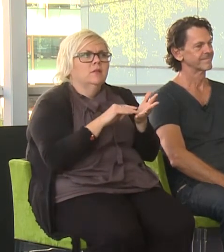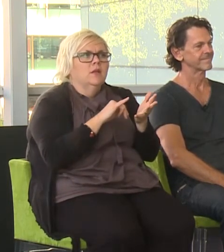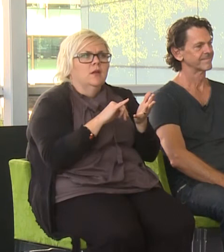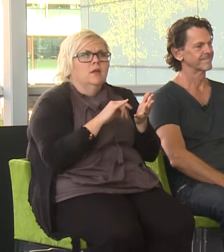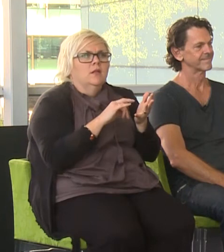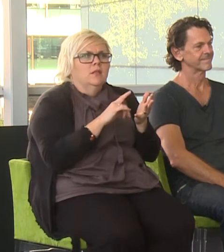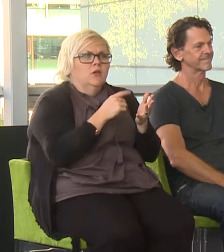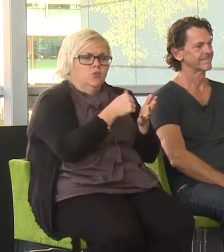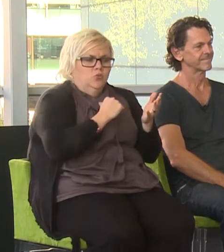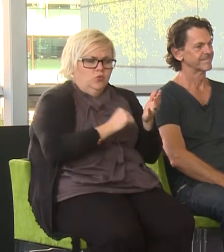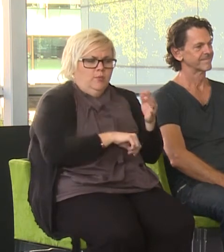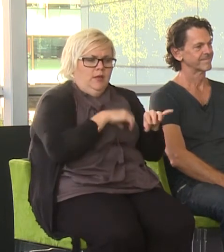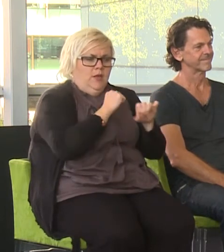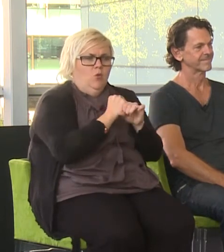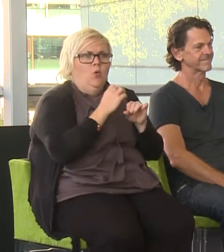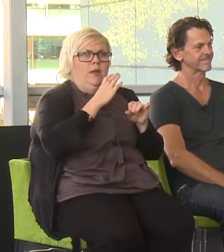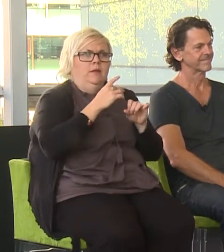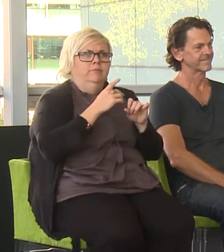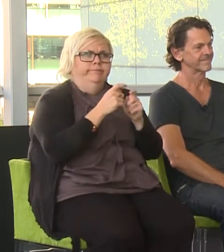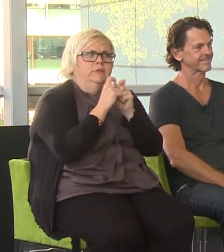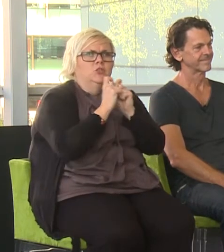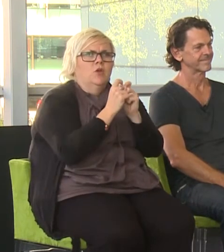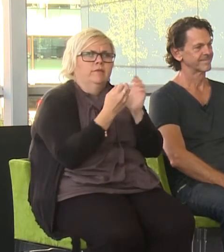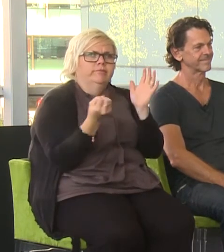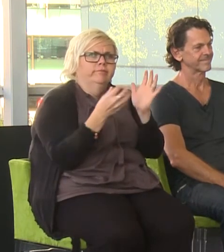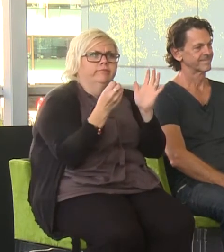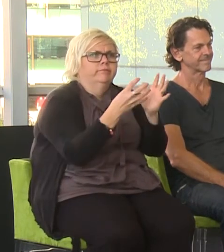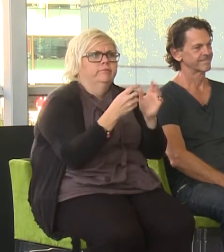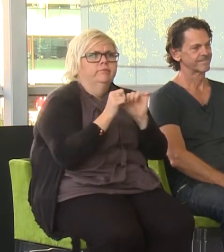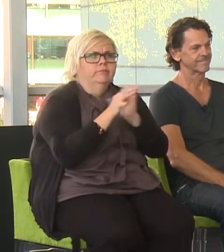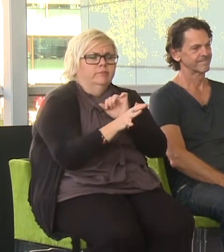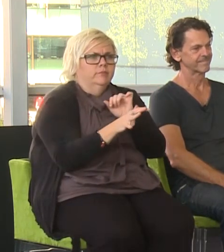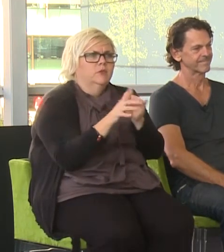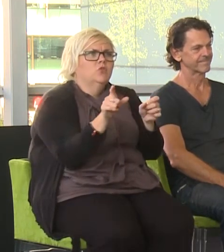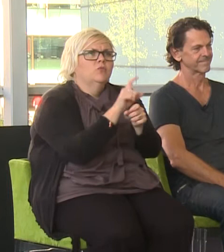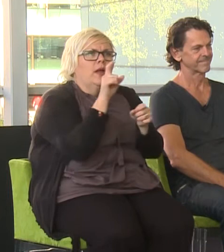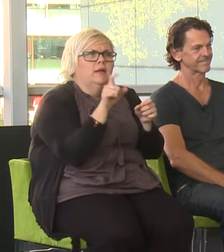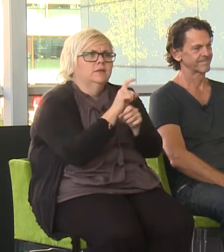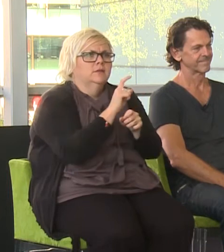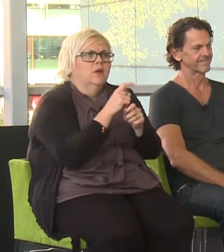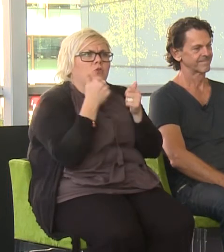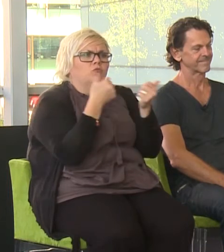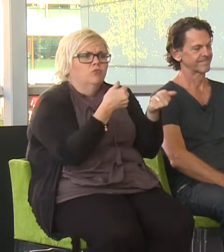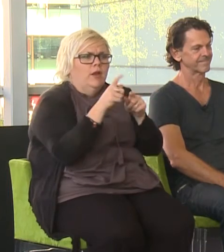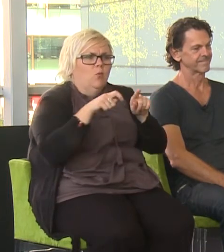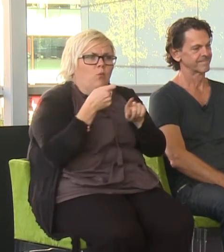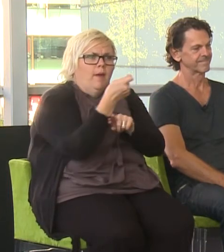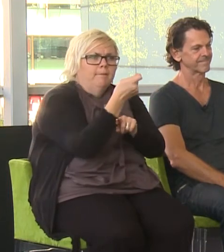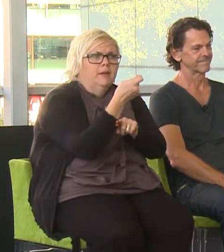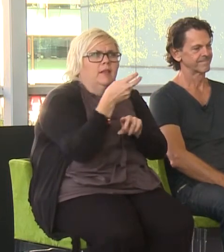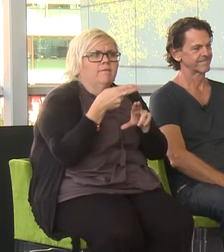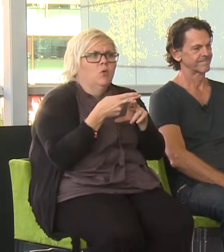level innovation, and for all intents and purposes, the creation of a great weapon is an exercise in industrial